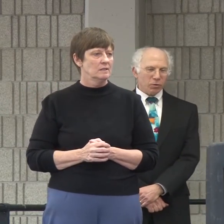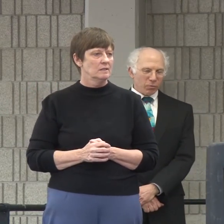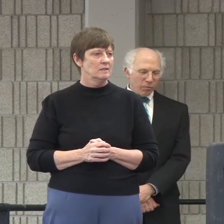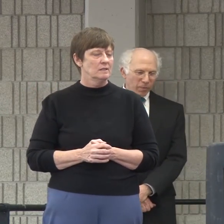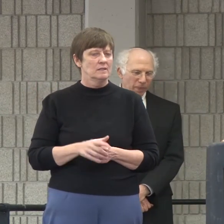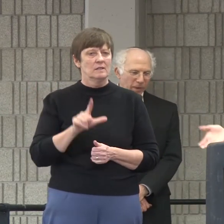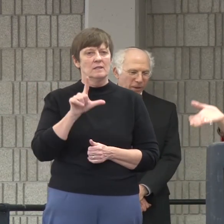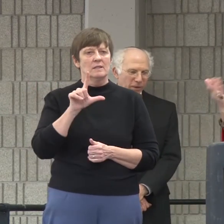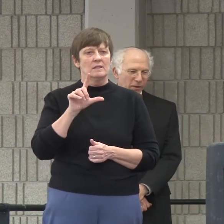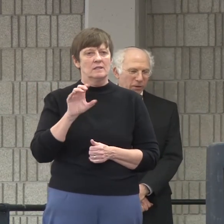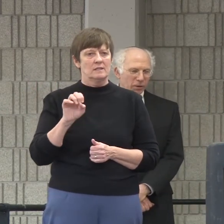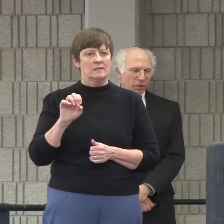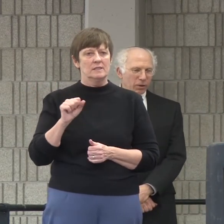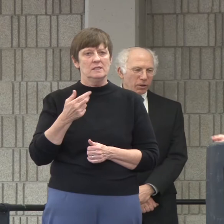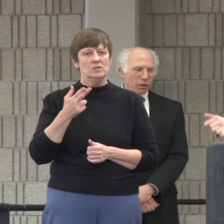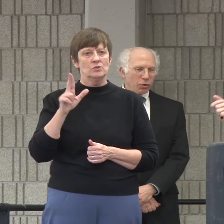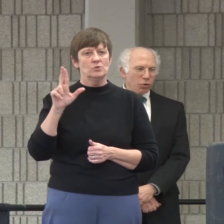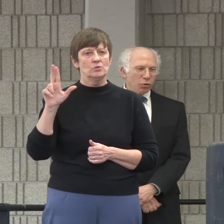Yeshua.